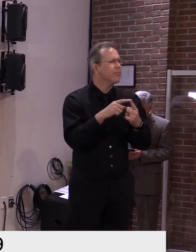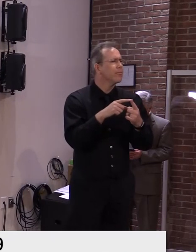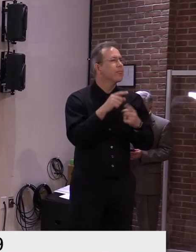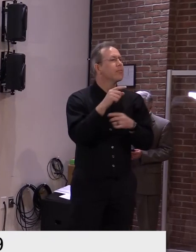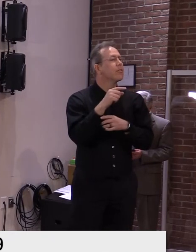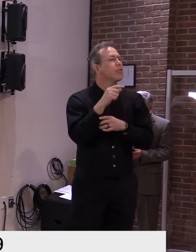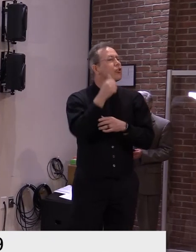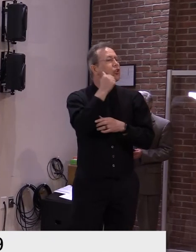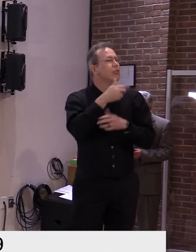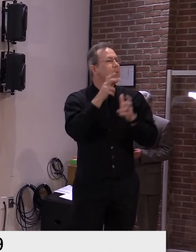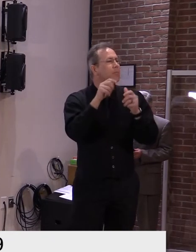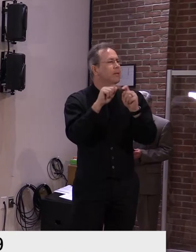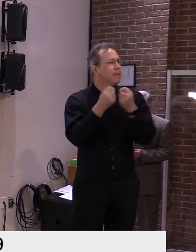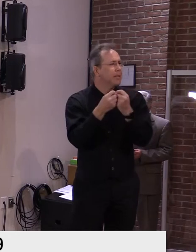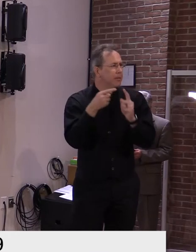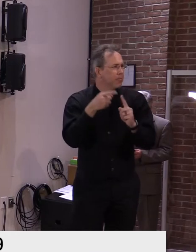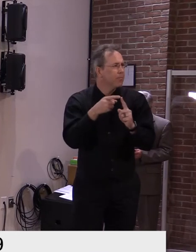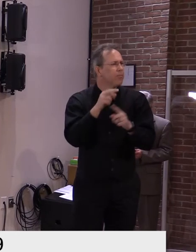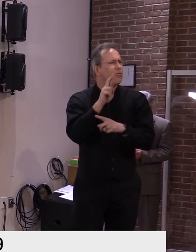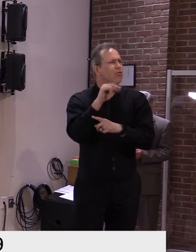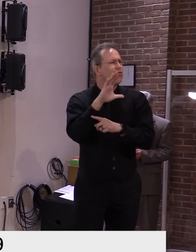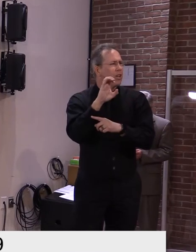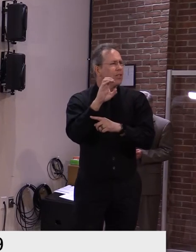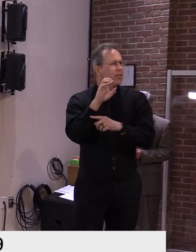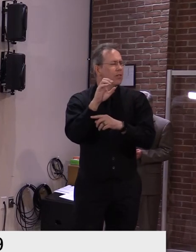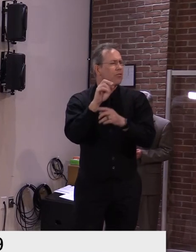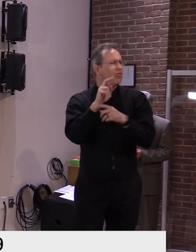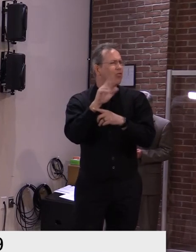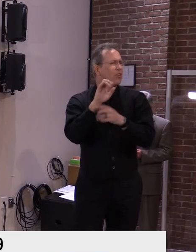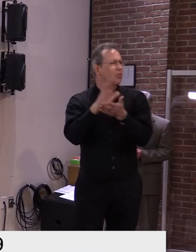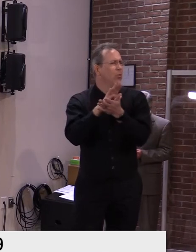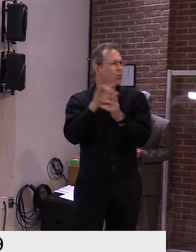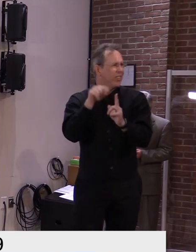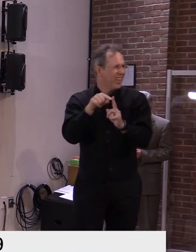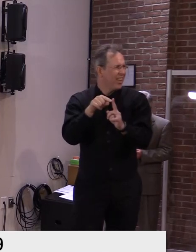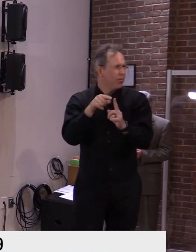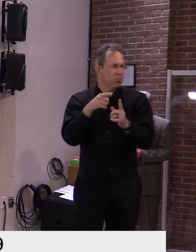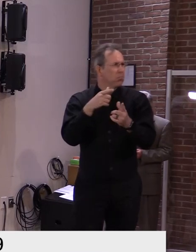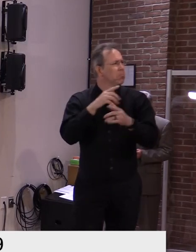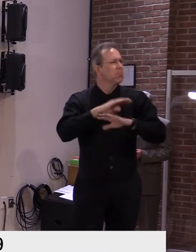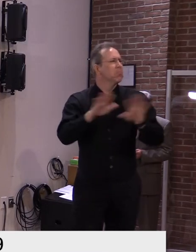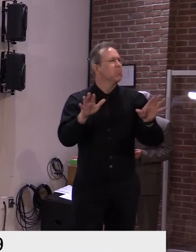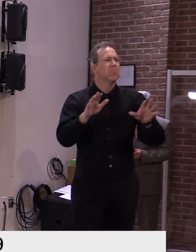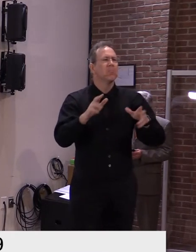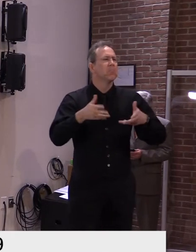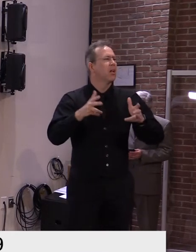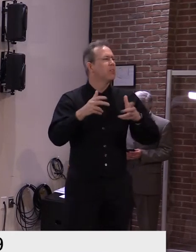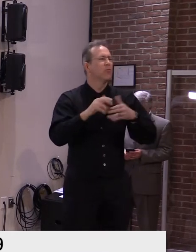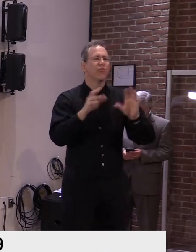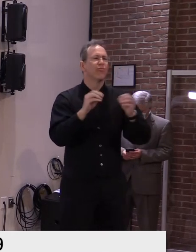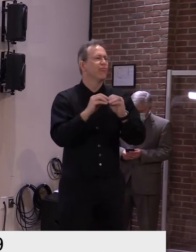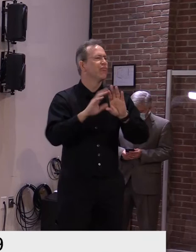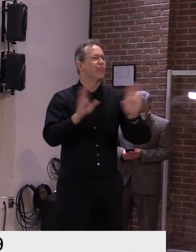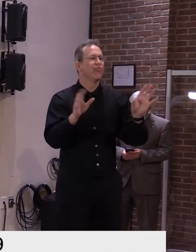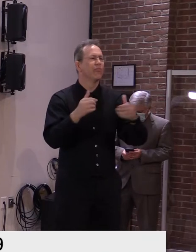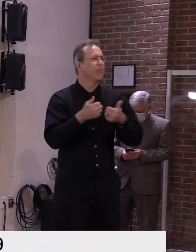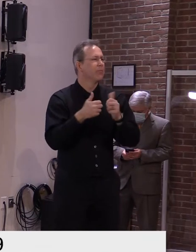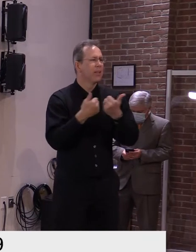because in the semifinal there was apparently brief close contact with a Burlington High player that had tested